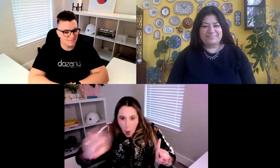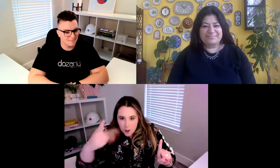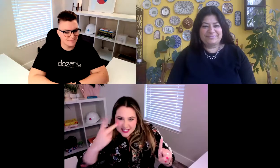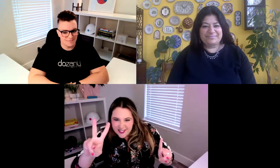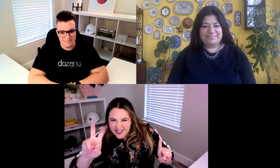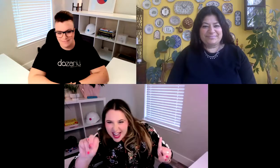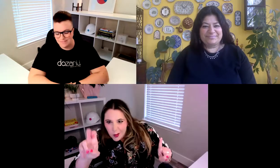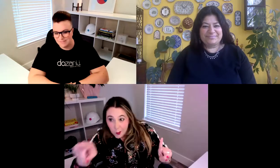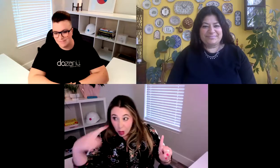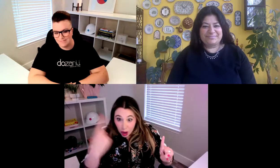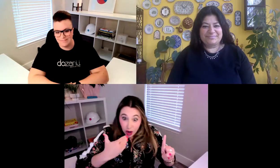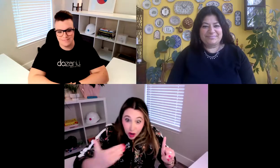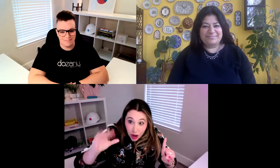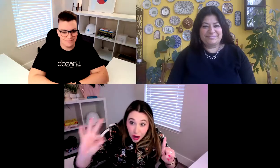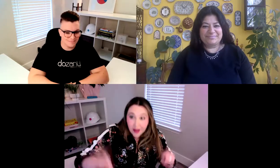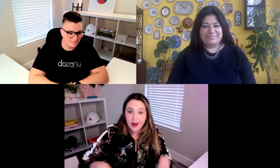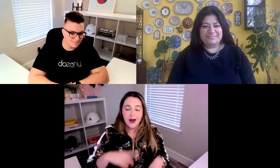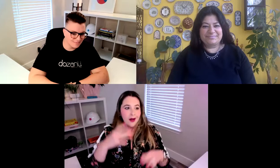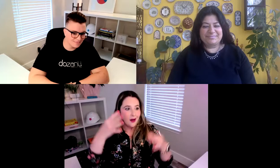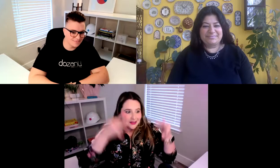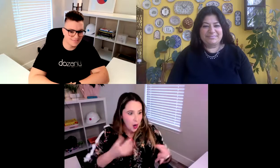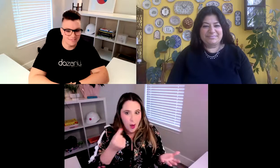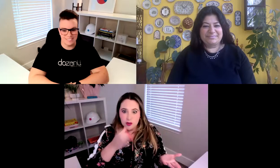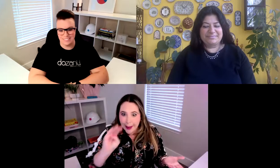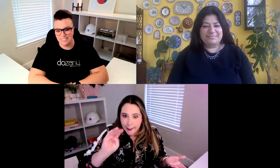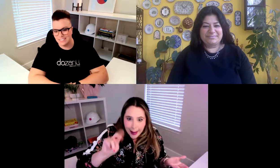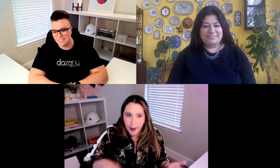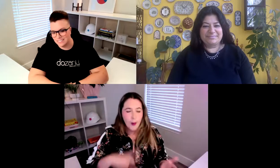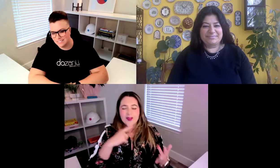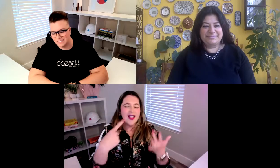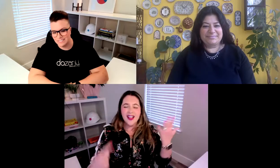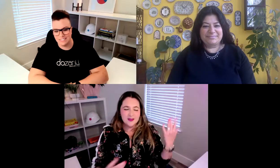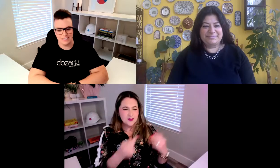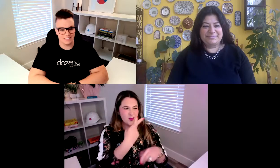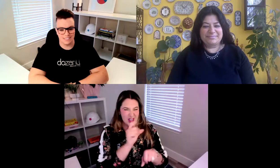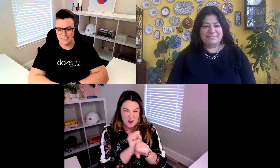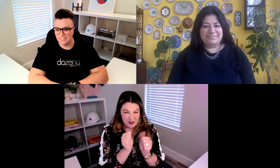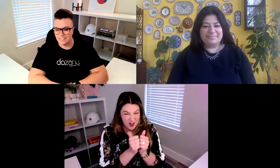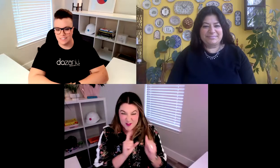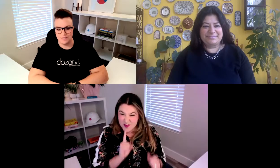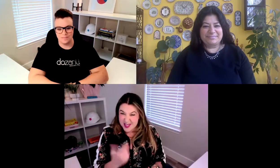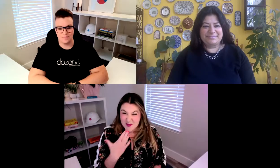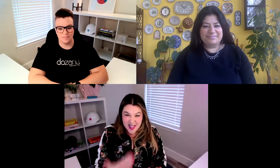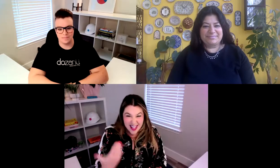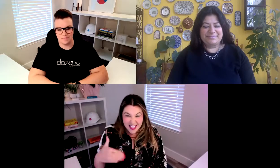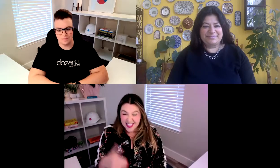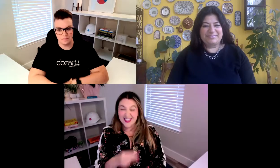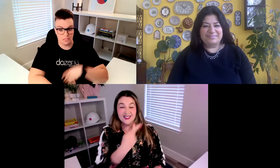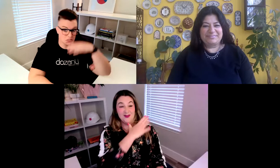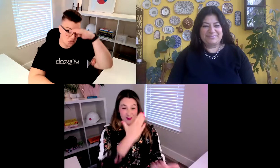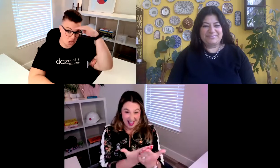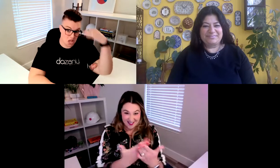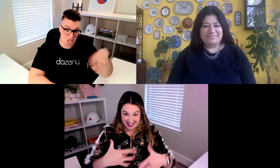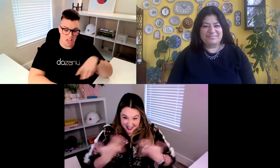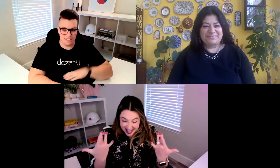it. Let's start planning. You know, we'll tell people to go to the venue. We'll see how it looks. And let's start making our designs. We went and we did a tasting